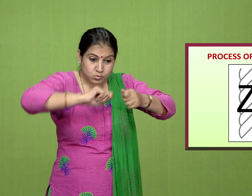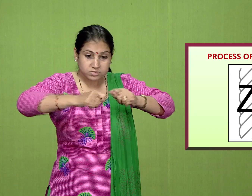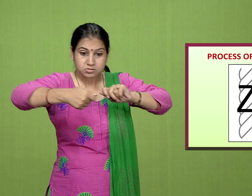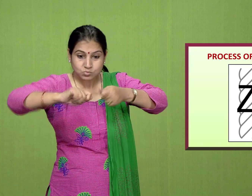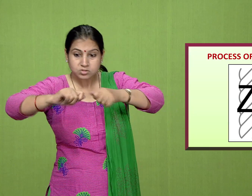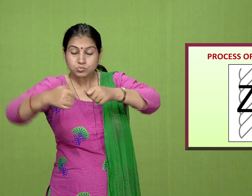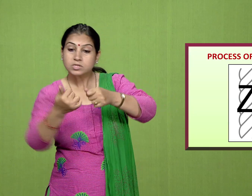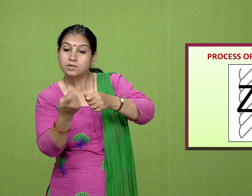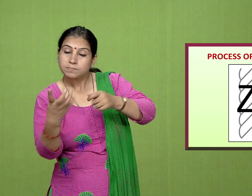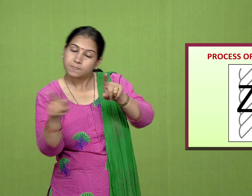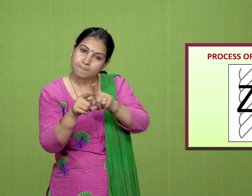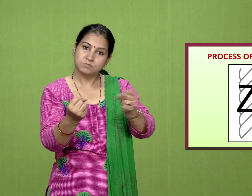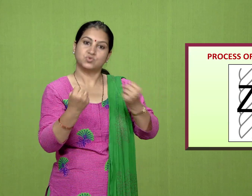you give per inch.